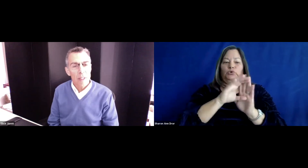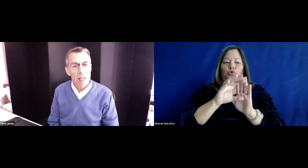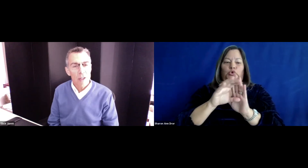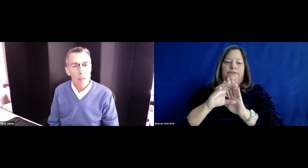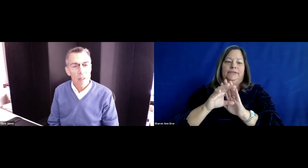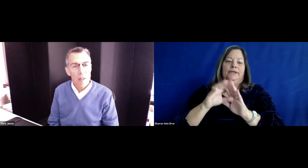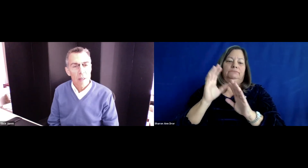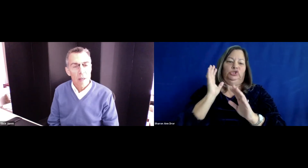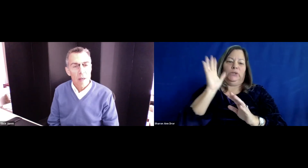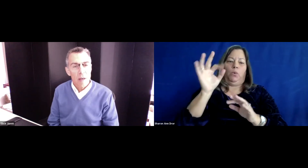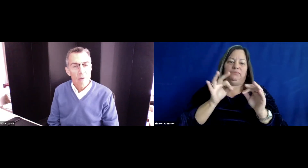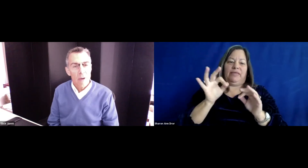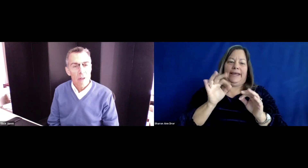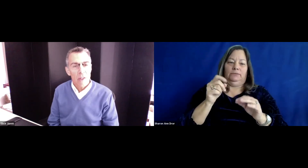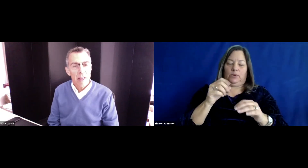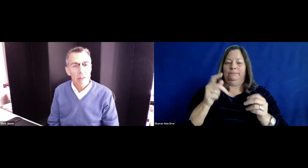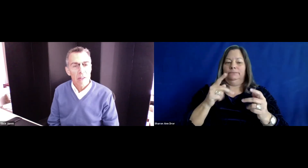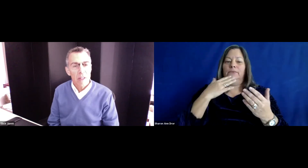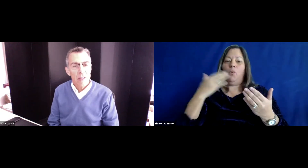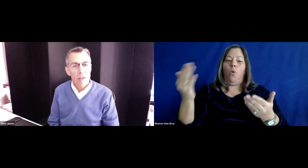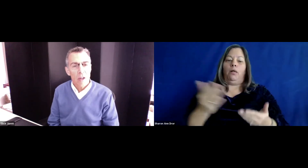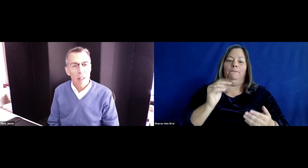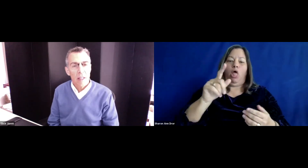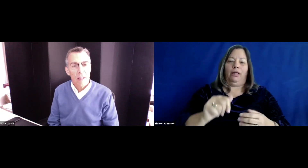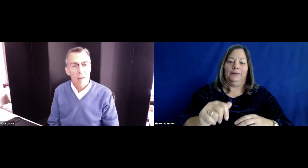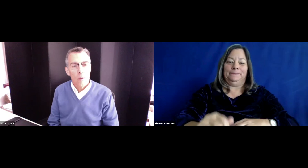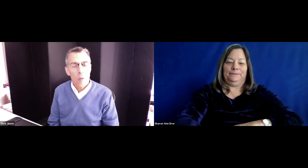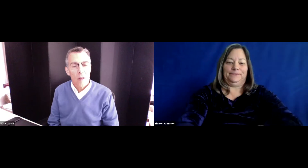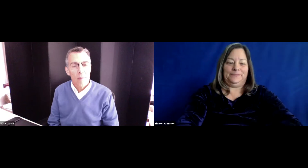presentation of various slides, and then she'll talk at length. Welcome, Marla.